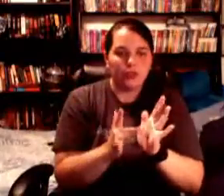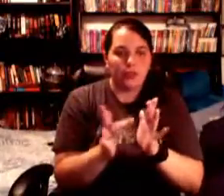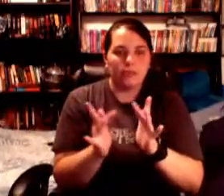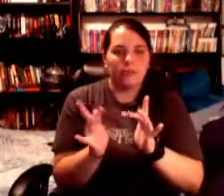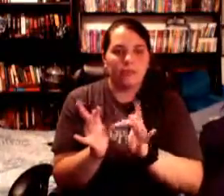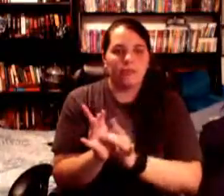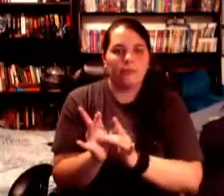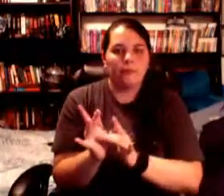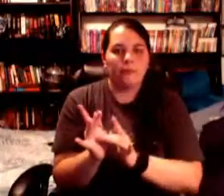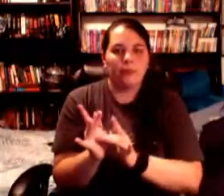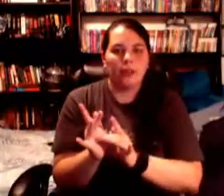Jesus